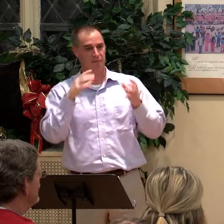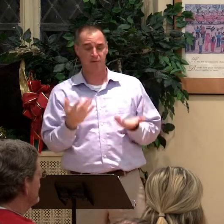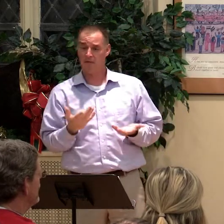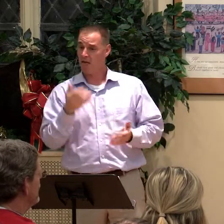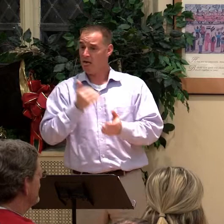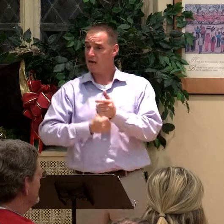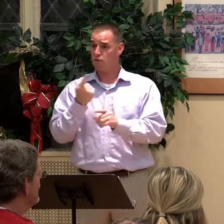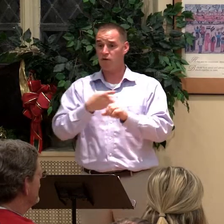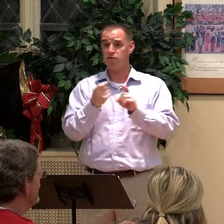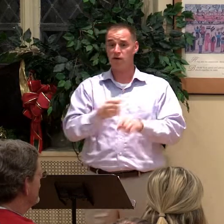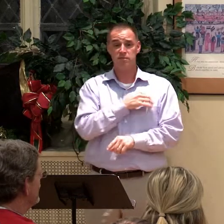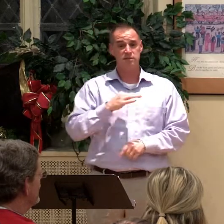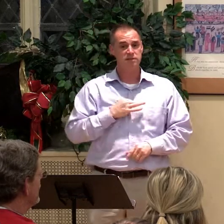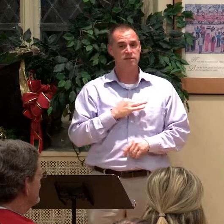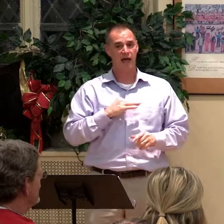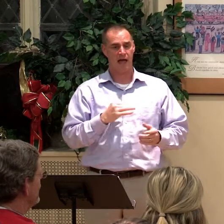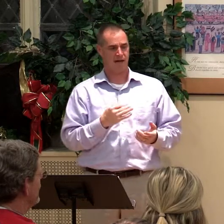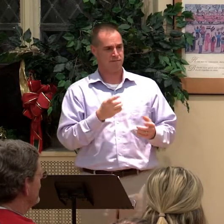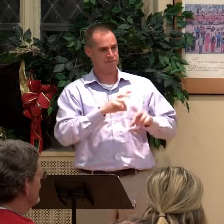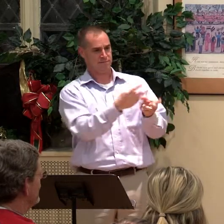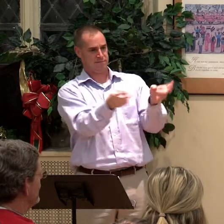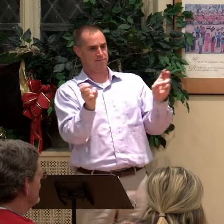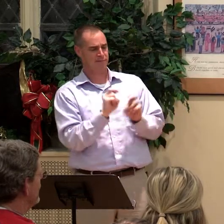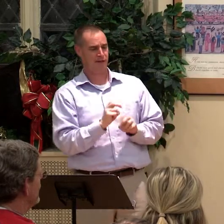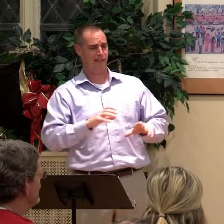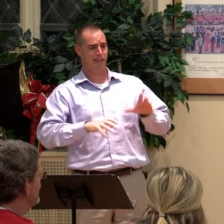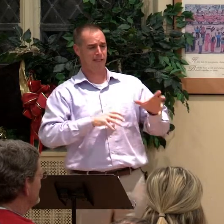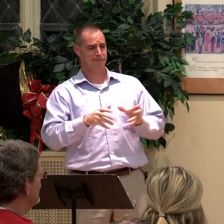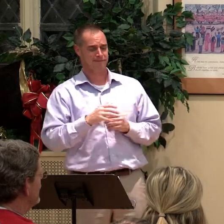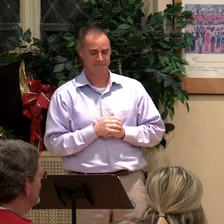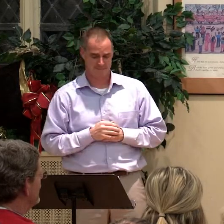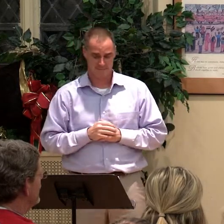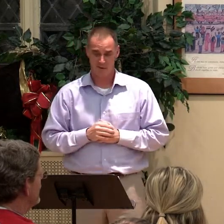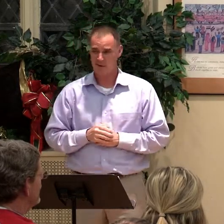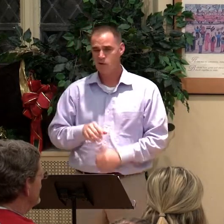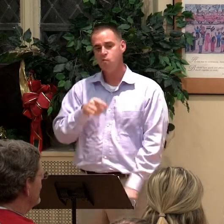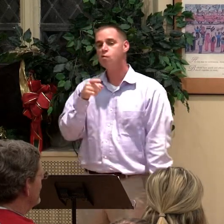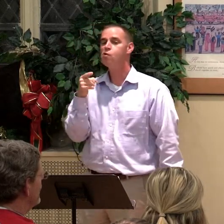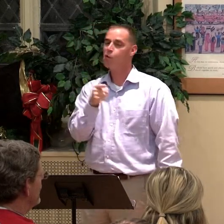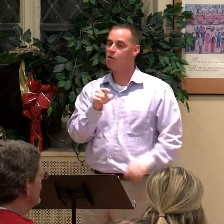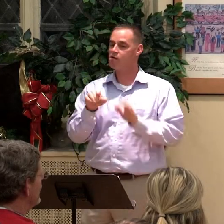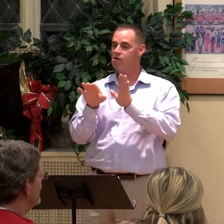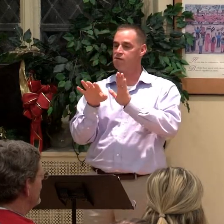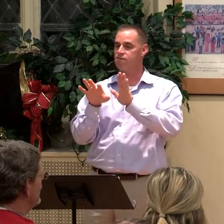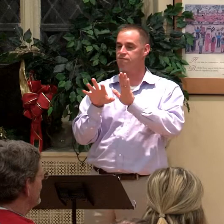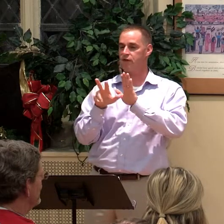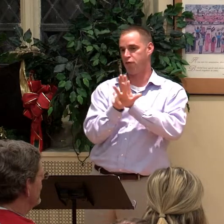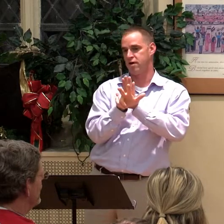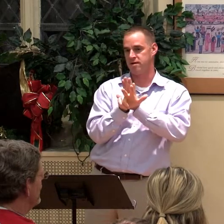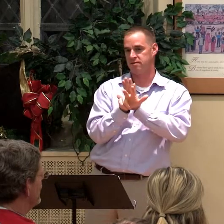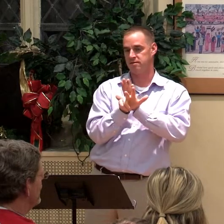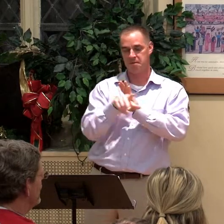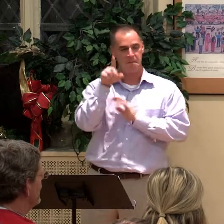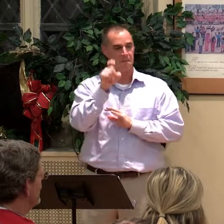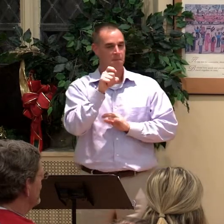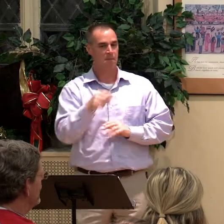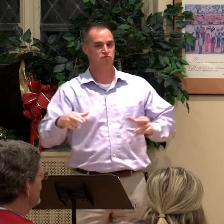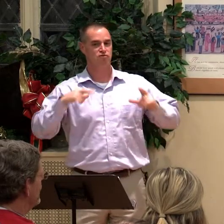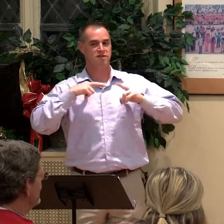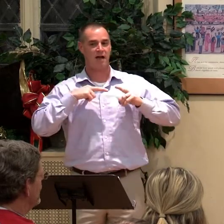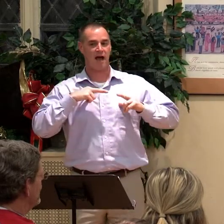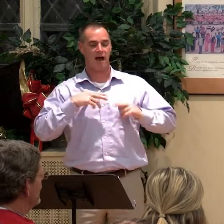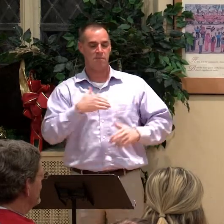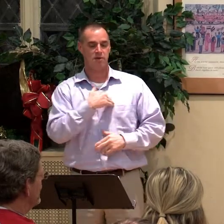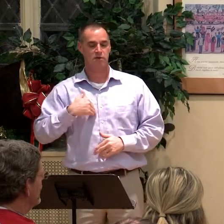in the faculty lounge laughed at you. You're 53. You need to retire your membership